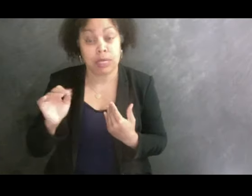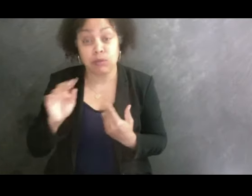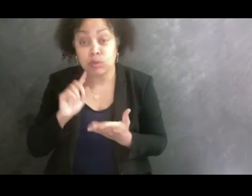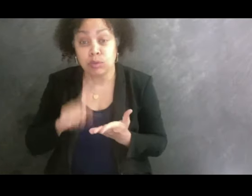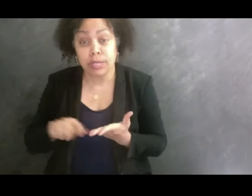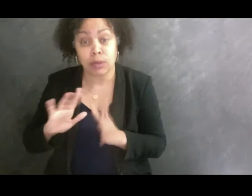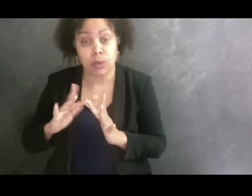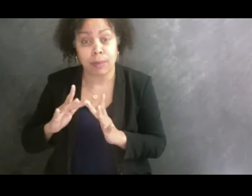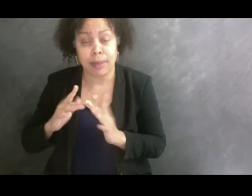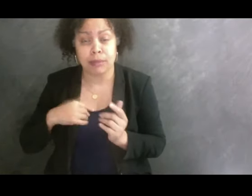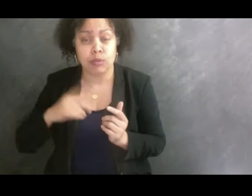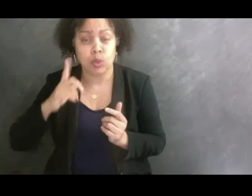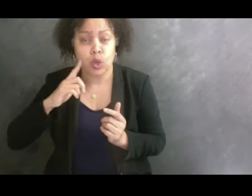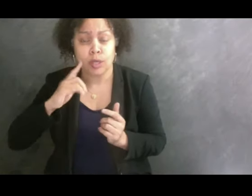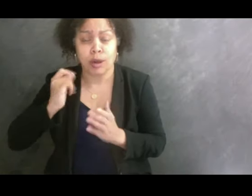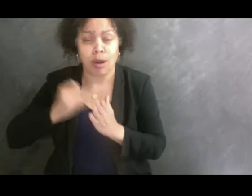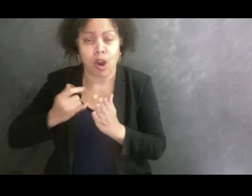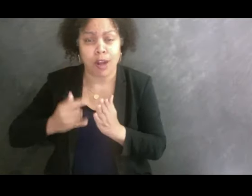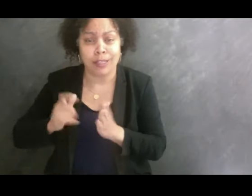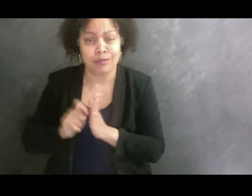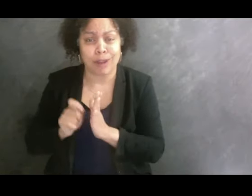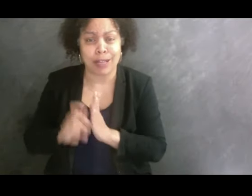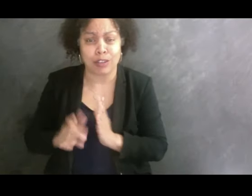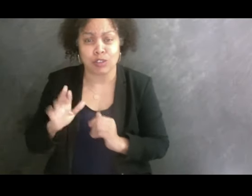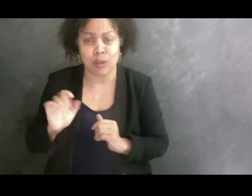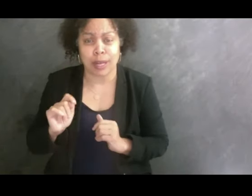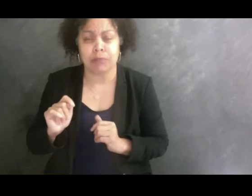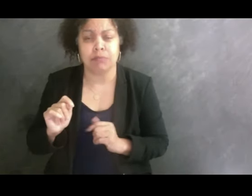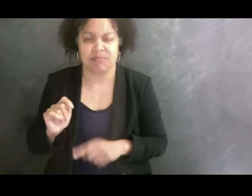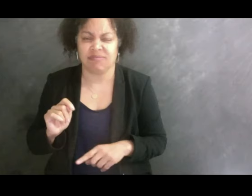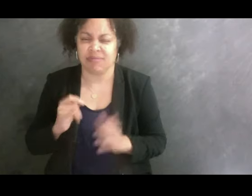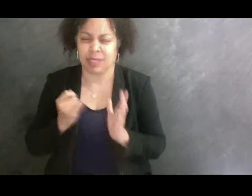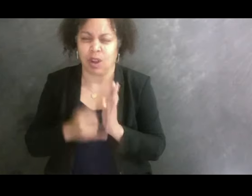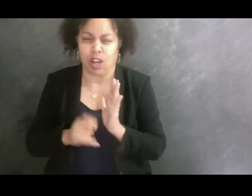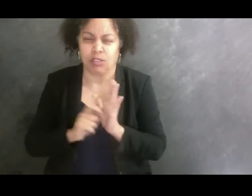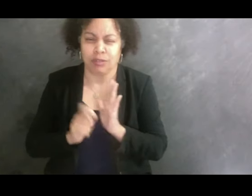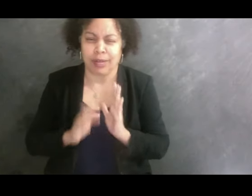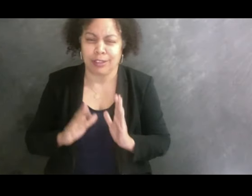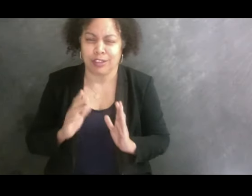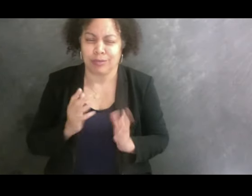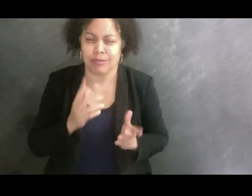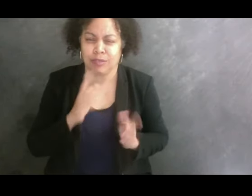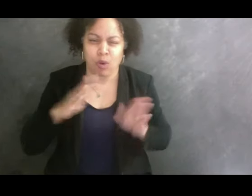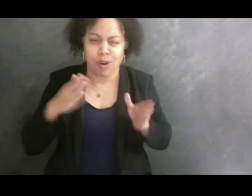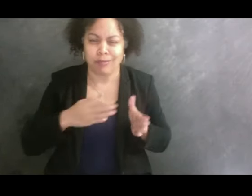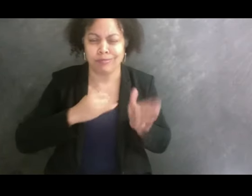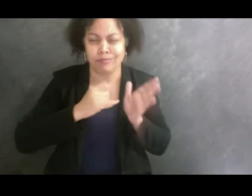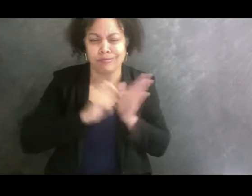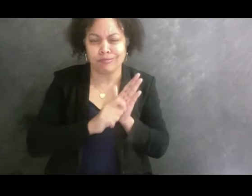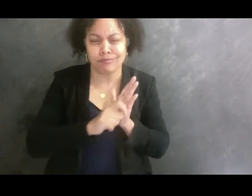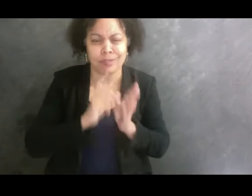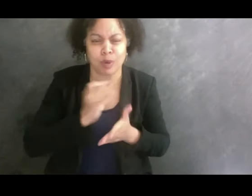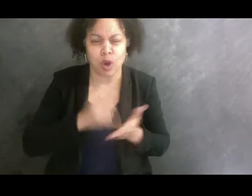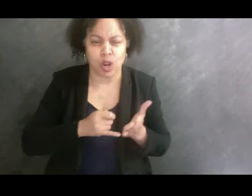that some of you might have heard of. So that's a great question. The Arts Writers Grant funds arts writing. So these are